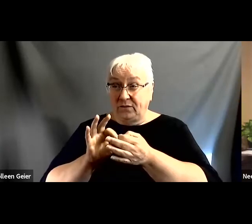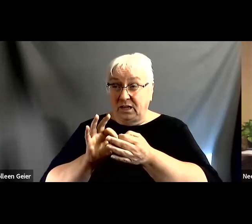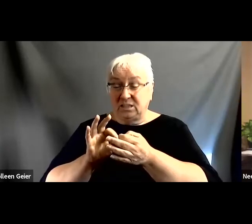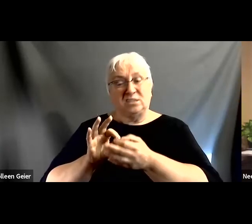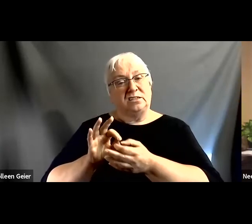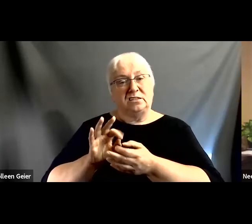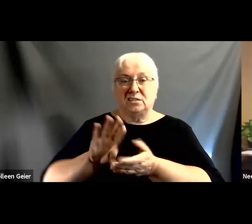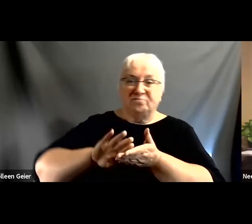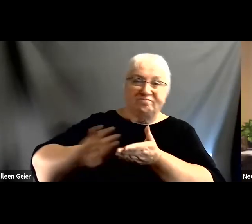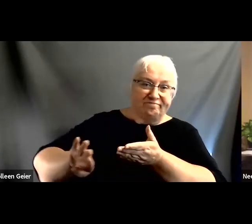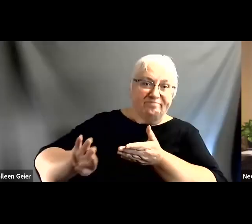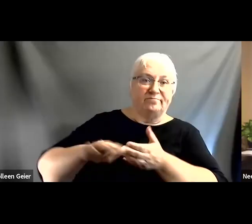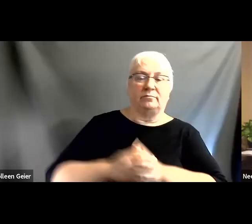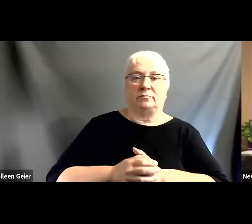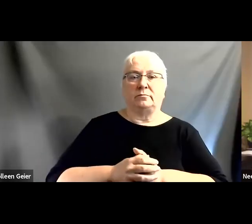that end up,